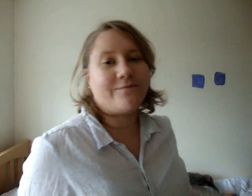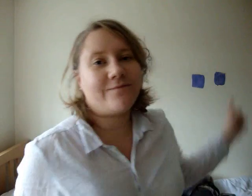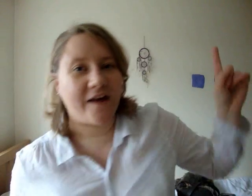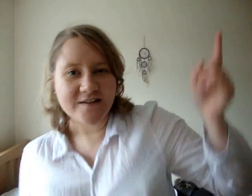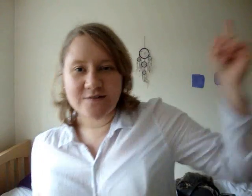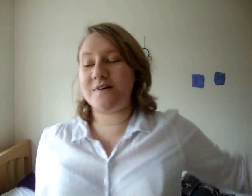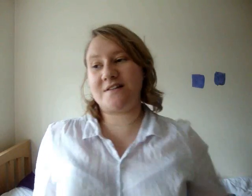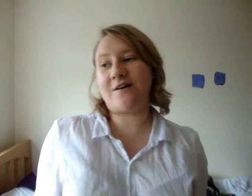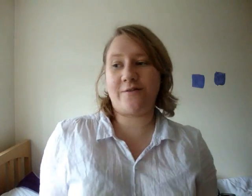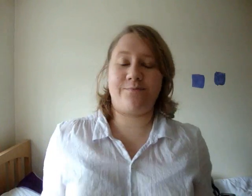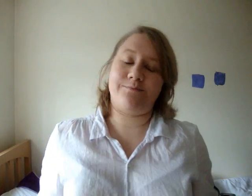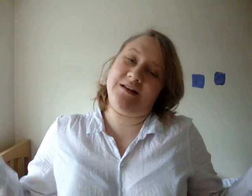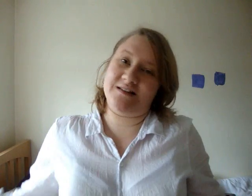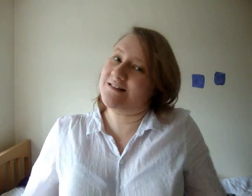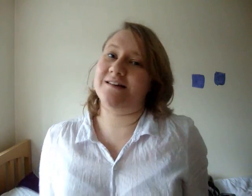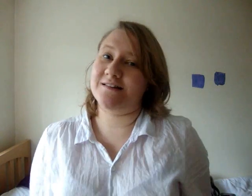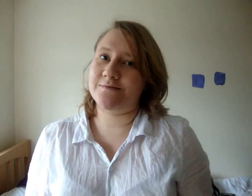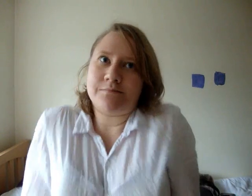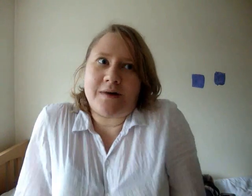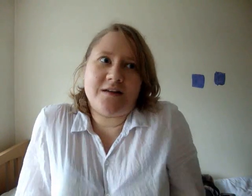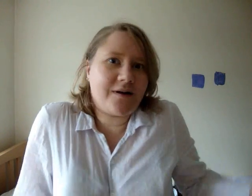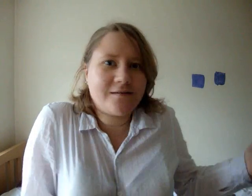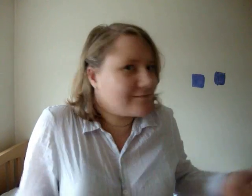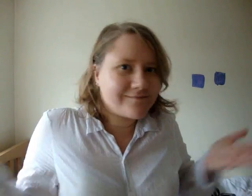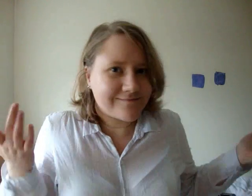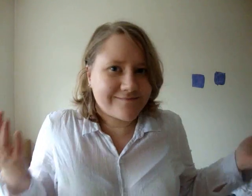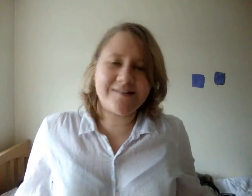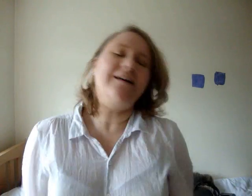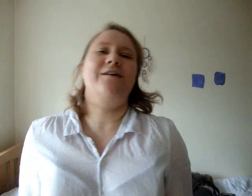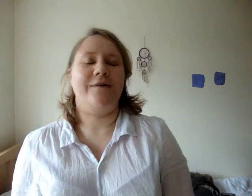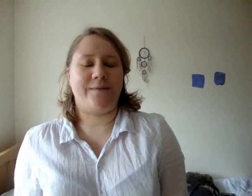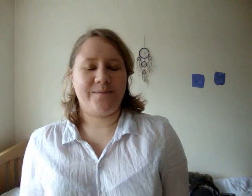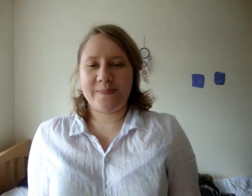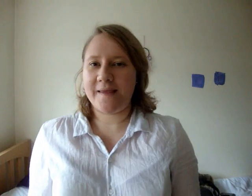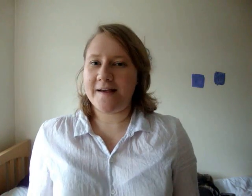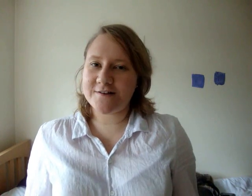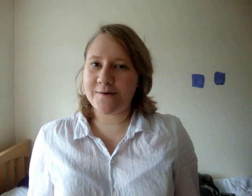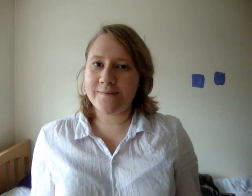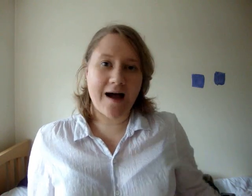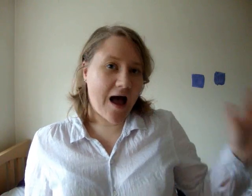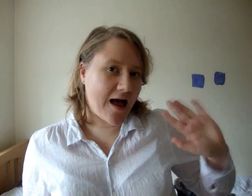Right, first we're going to start with basic signs. Might as well. Right, so